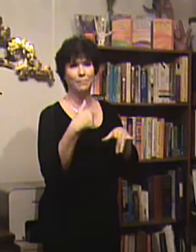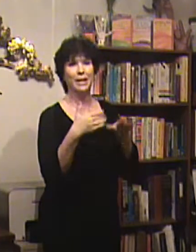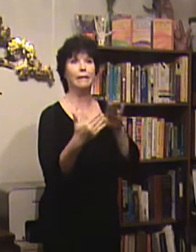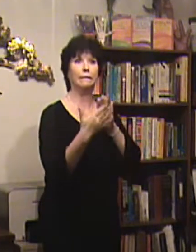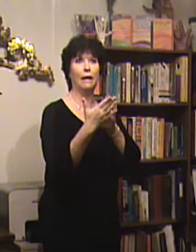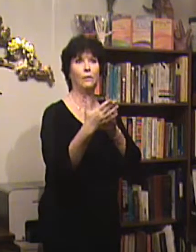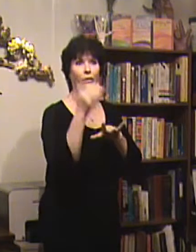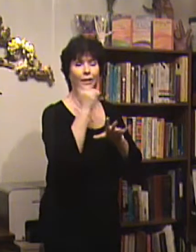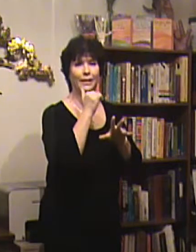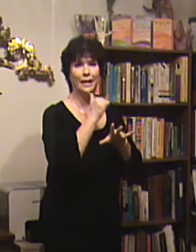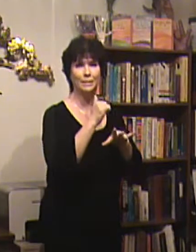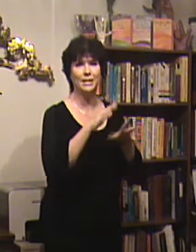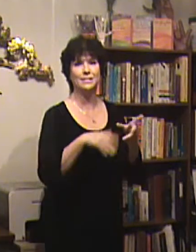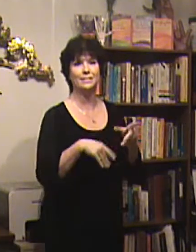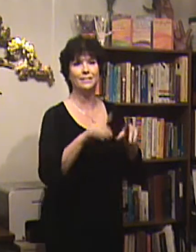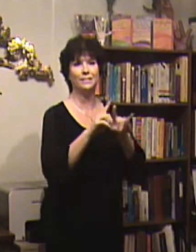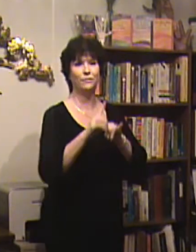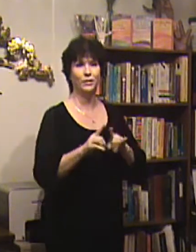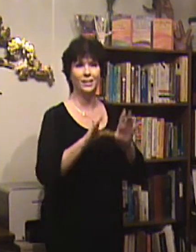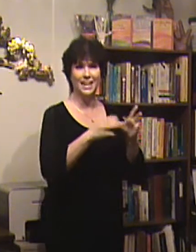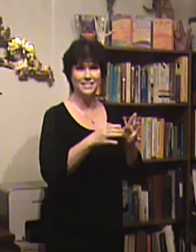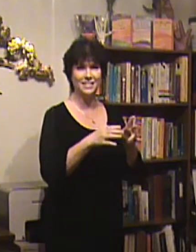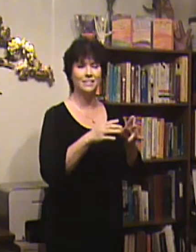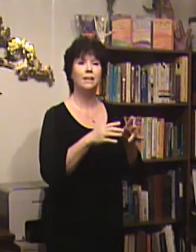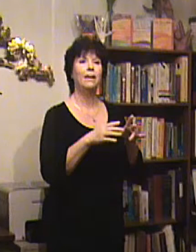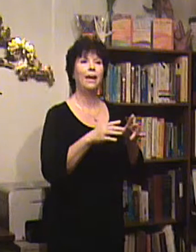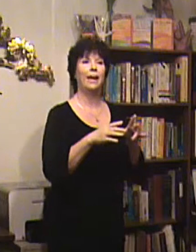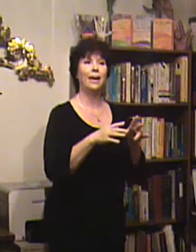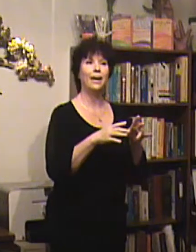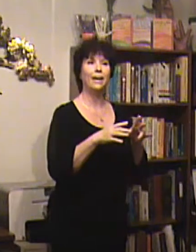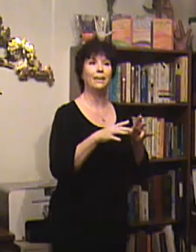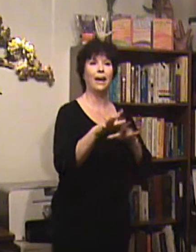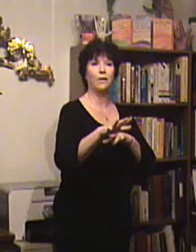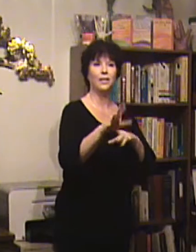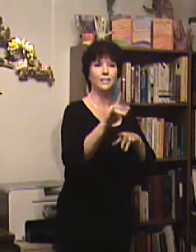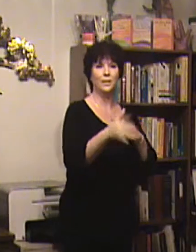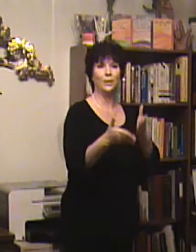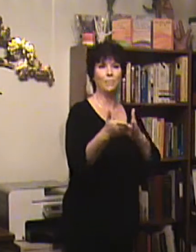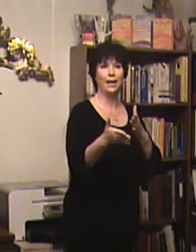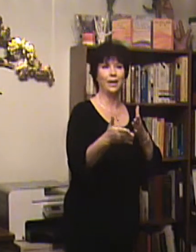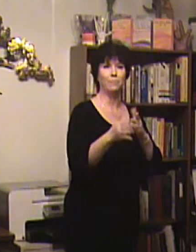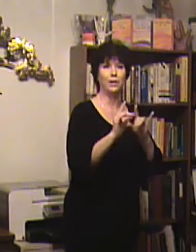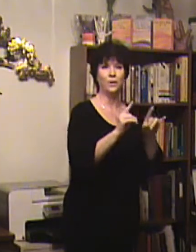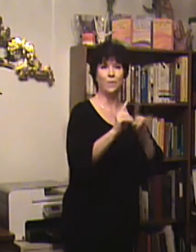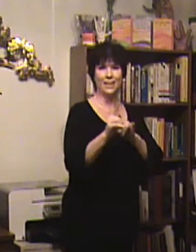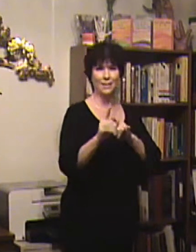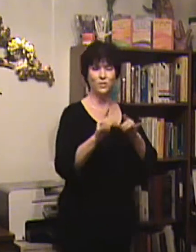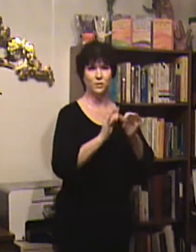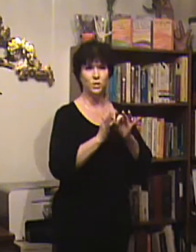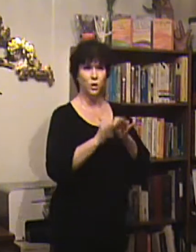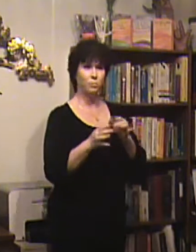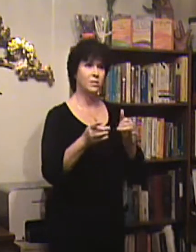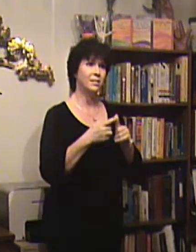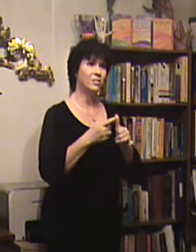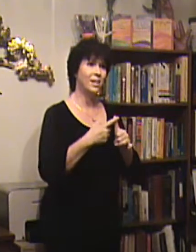may encounter on a daily basis in the different classes and areas that we may be going out to interpret, such